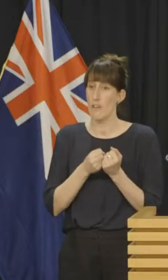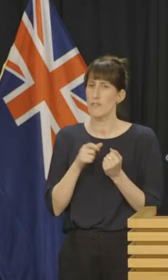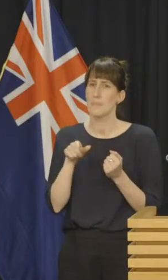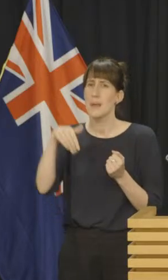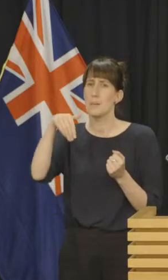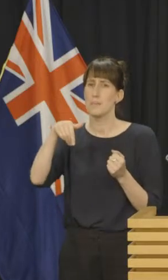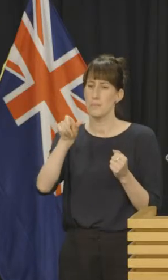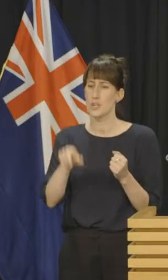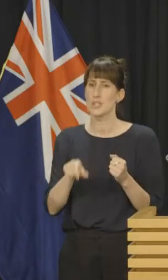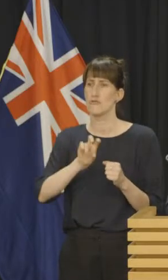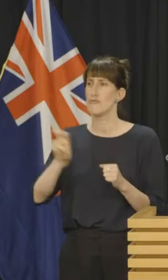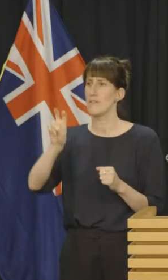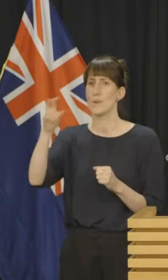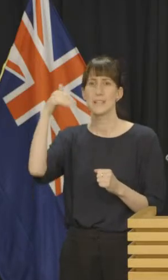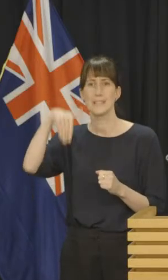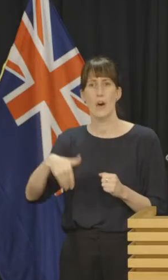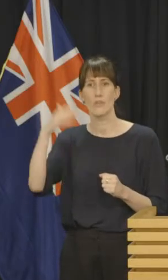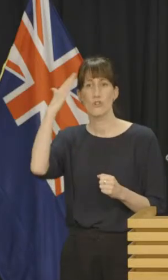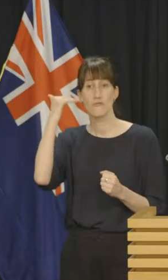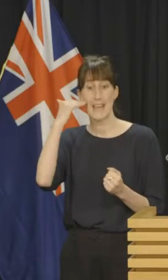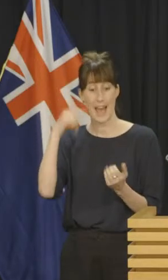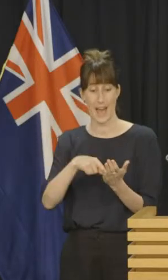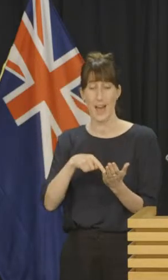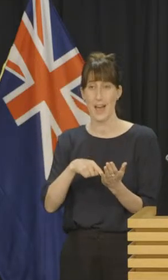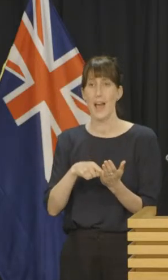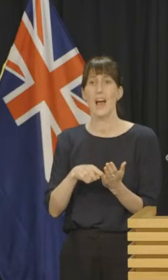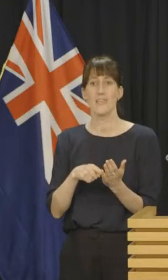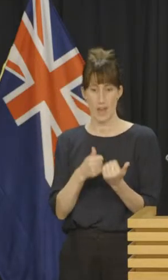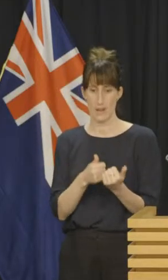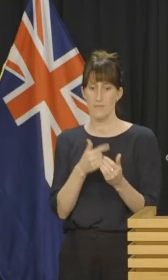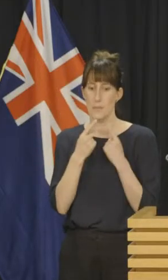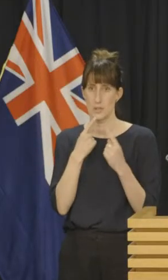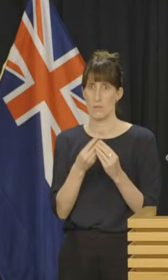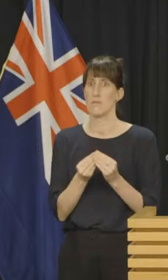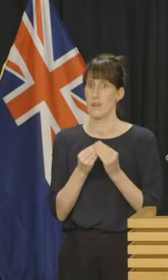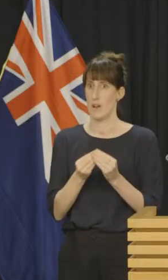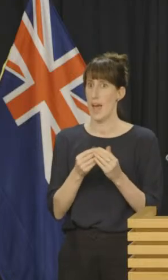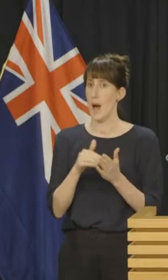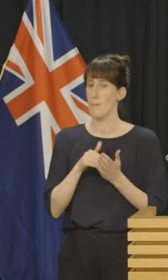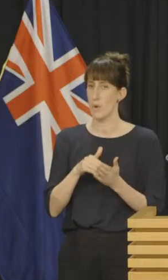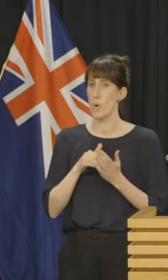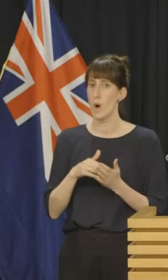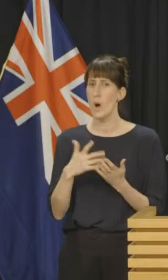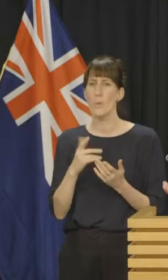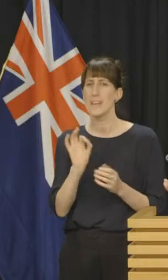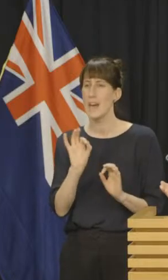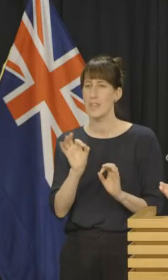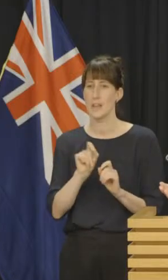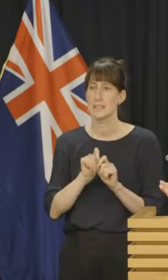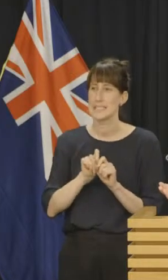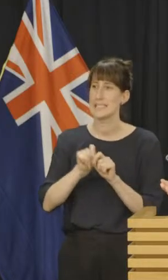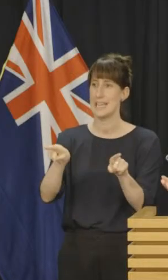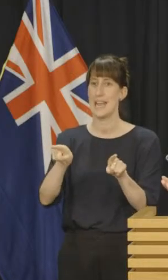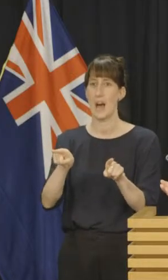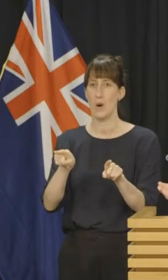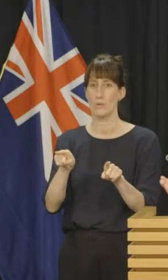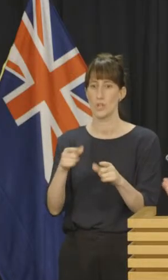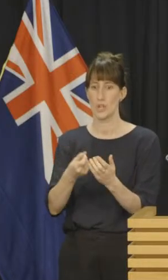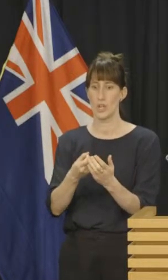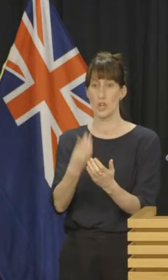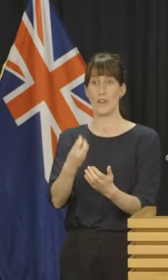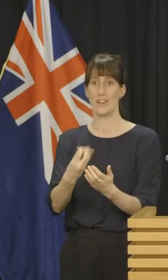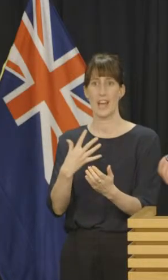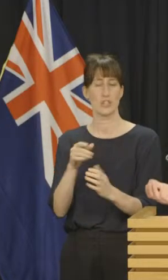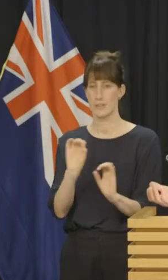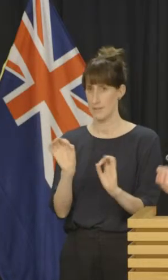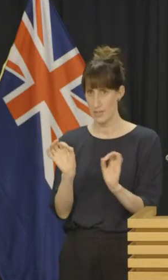the system worked. So even though we didn't push out a notification to people, there were some people who were part of the group who were followed up